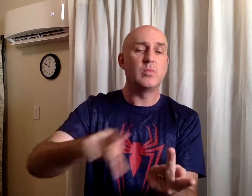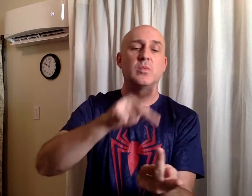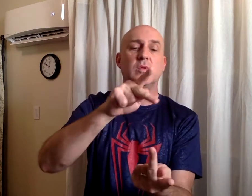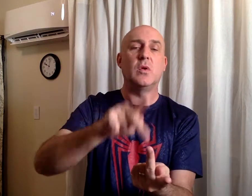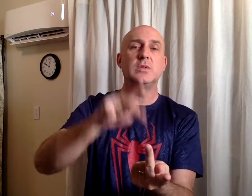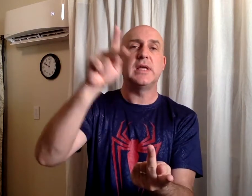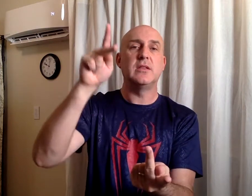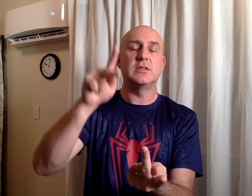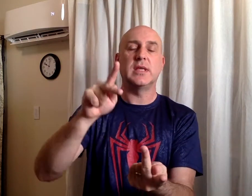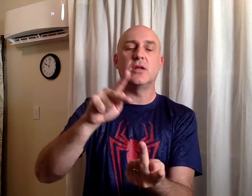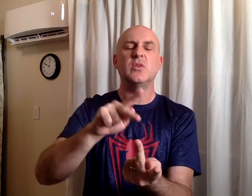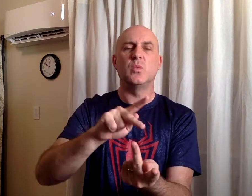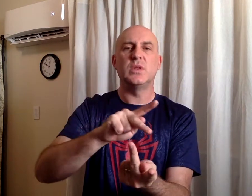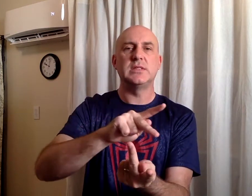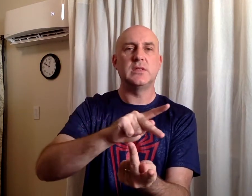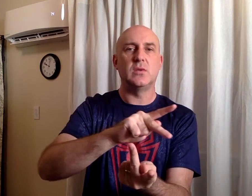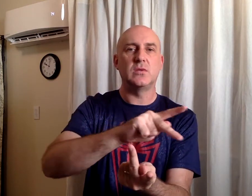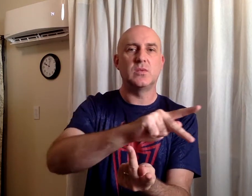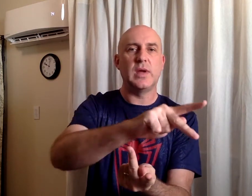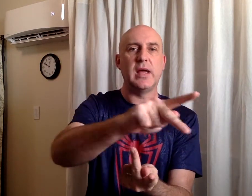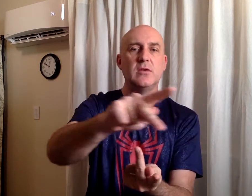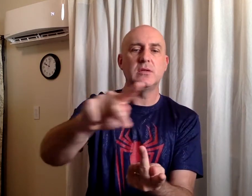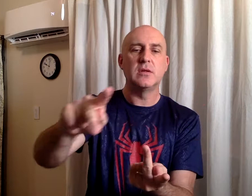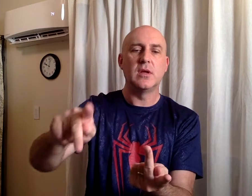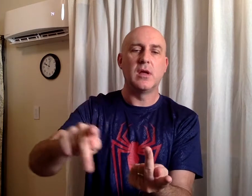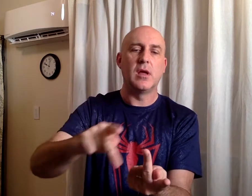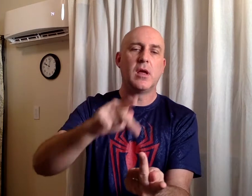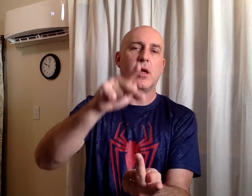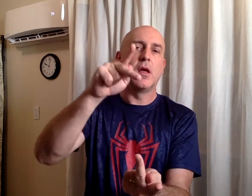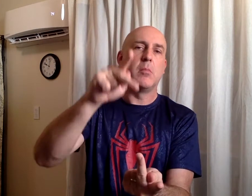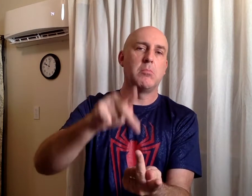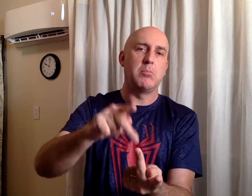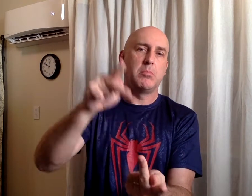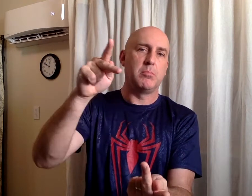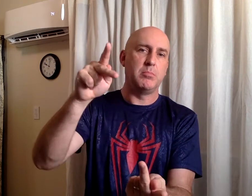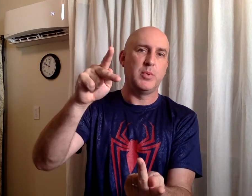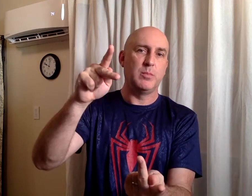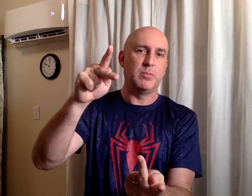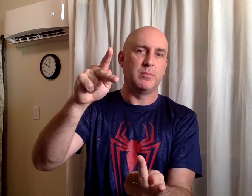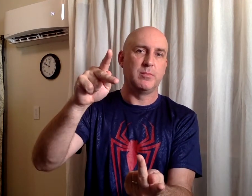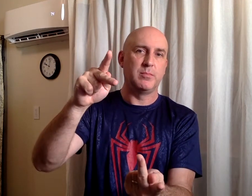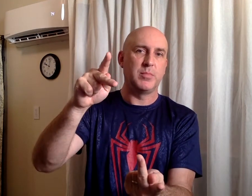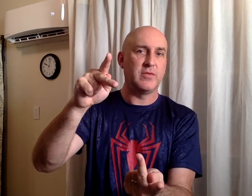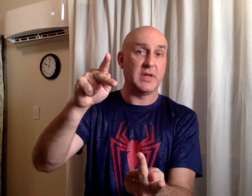the whole sign looks like, I'll do it really slow. It goes around, boop, perfect,